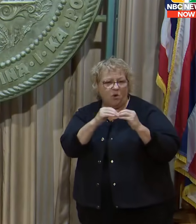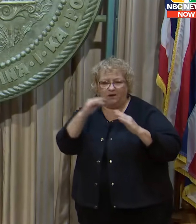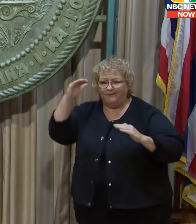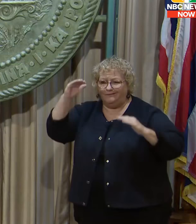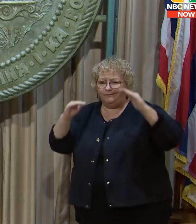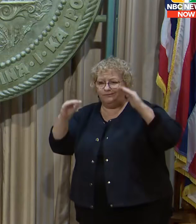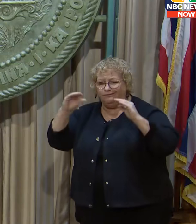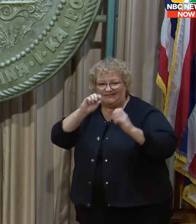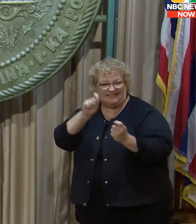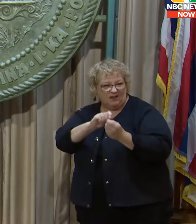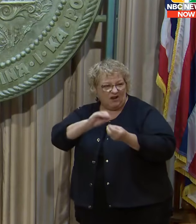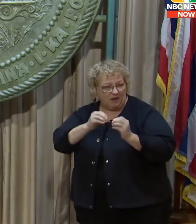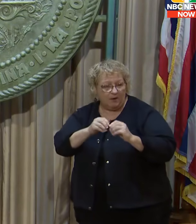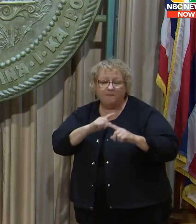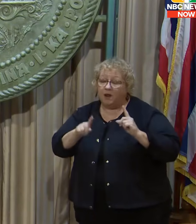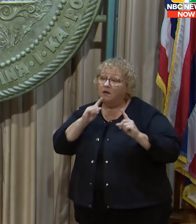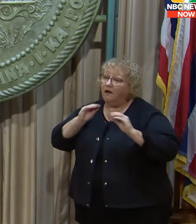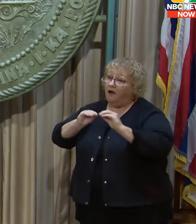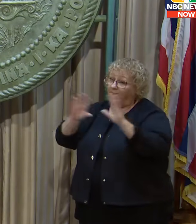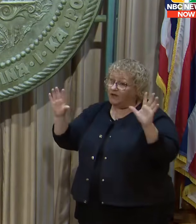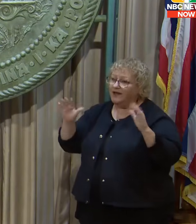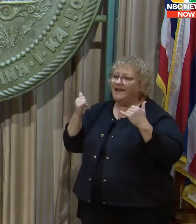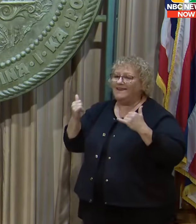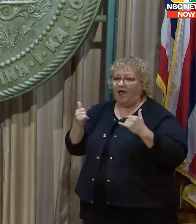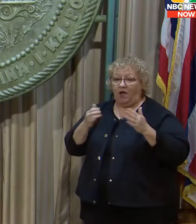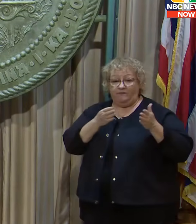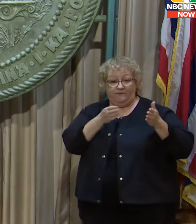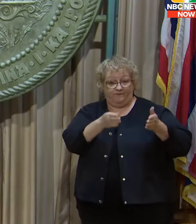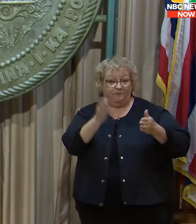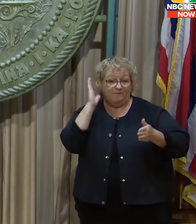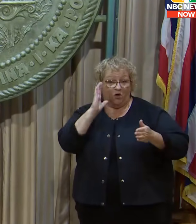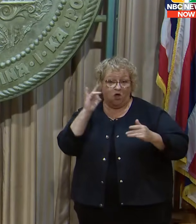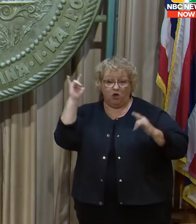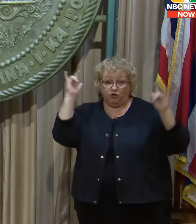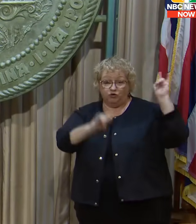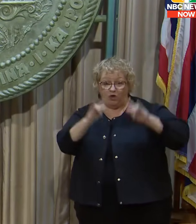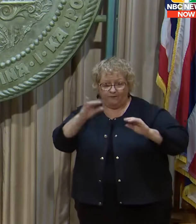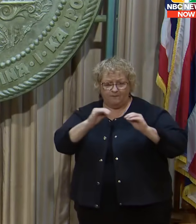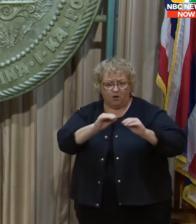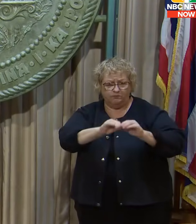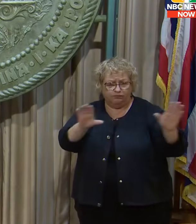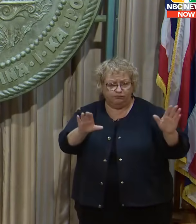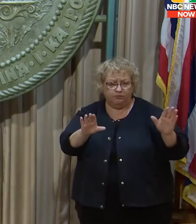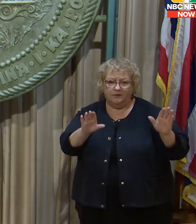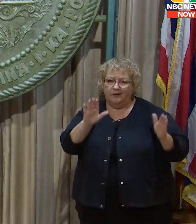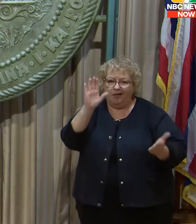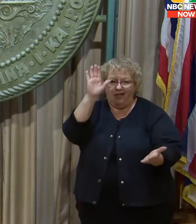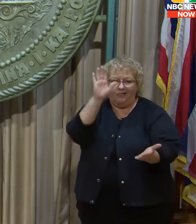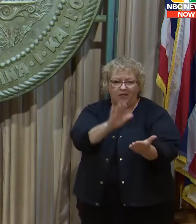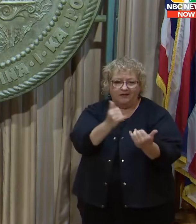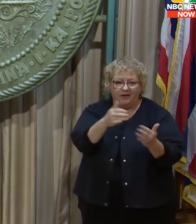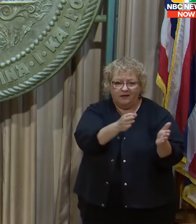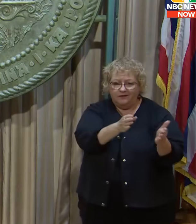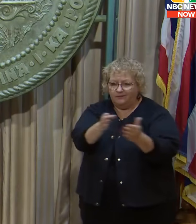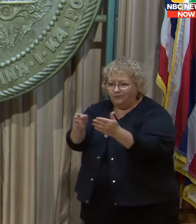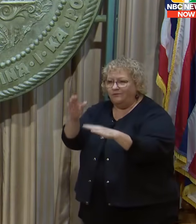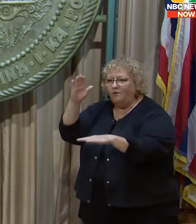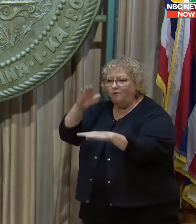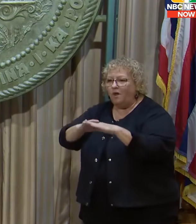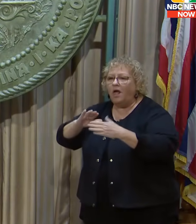an exact number on that. But clearly, we're moving away from travel-related cases and focusing much more now on cases which